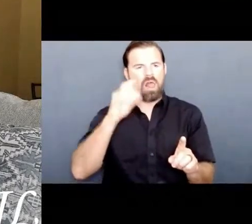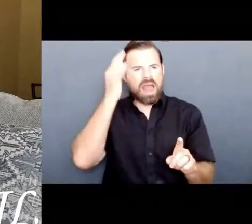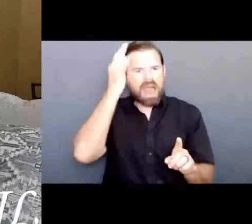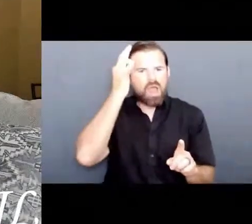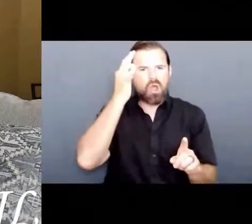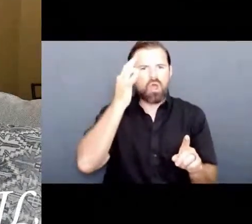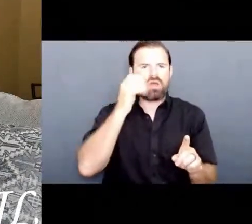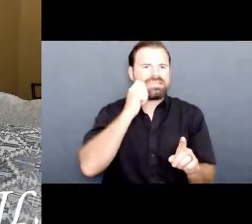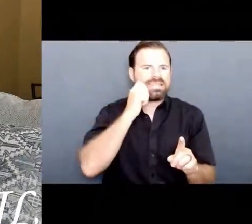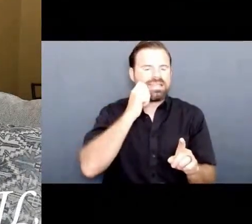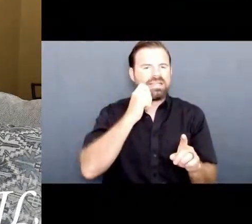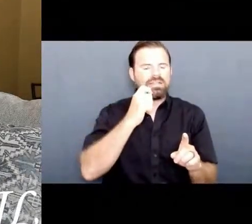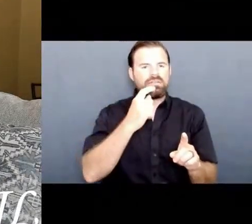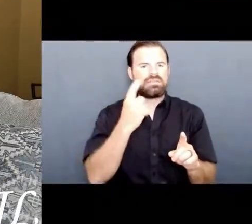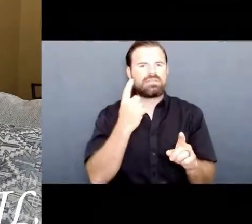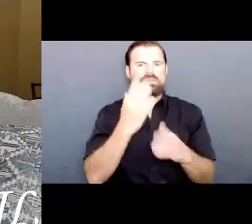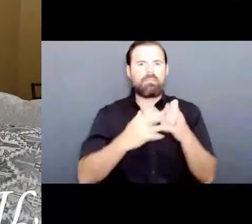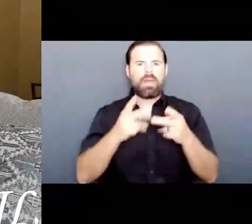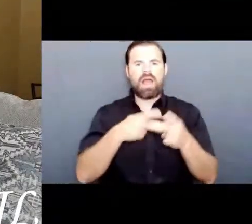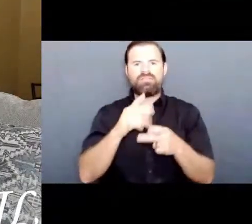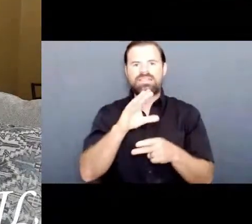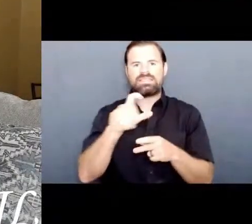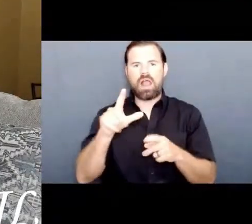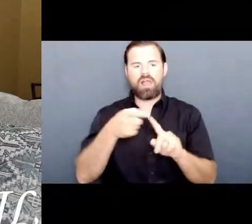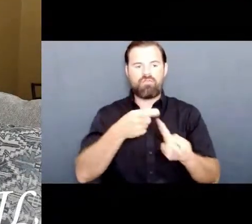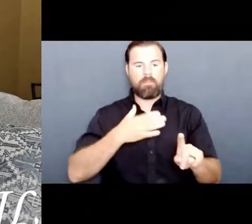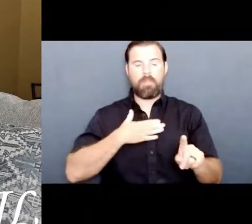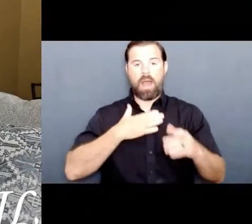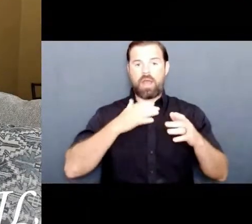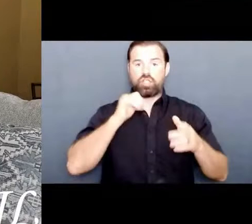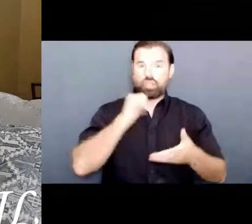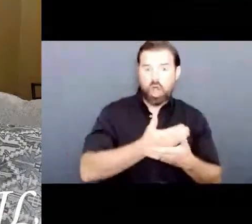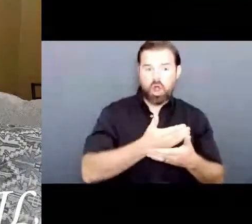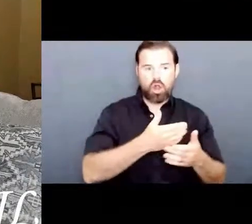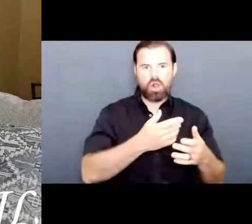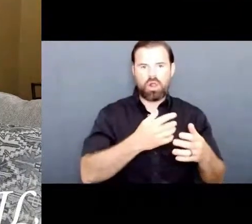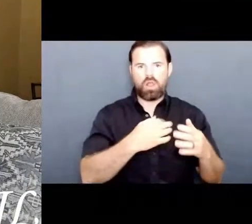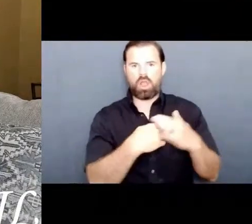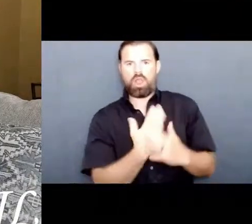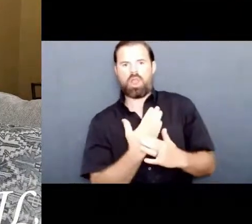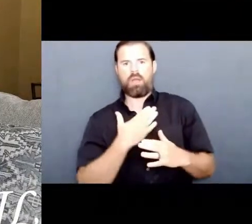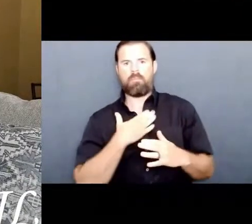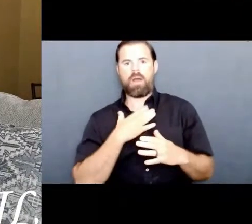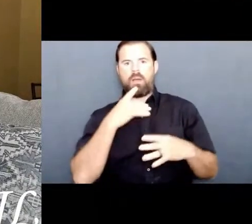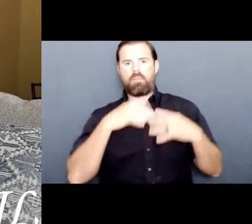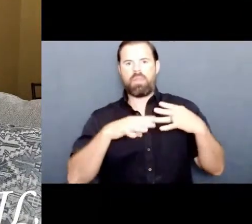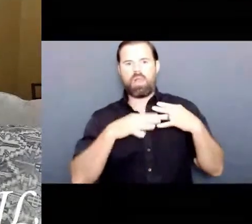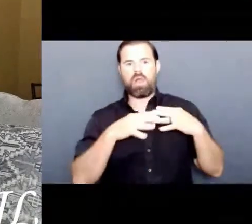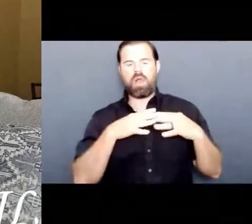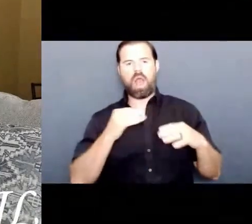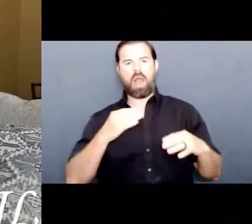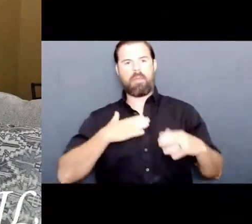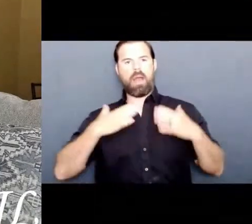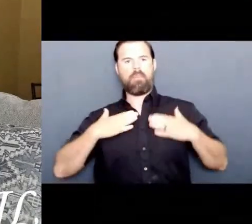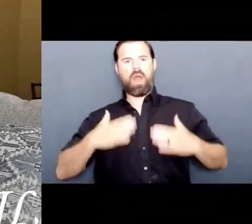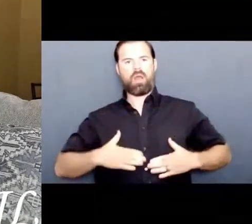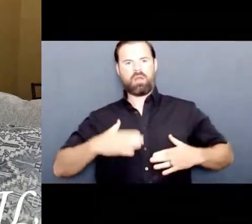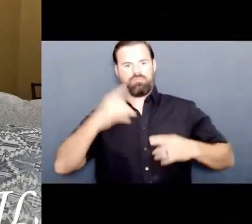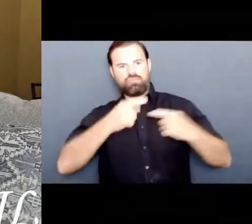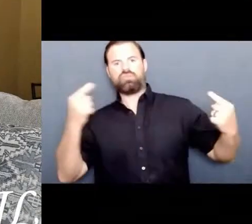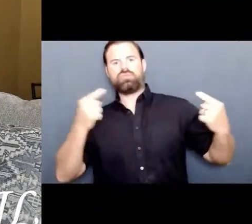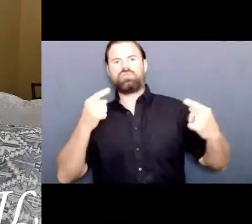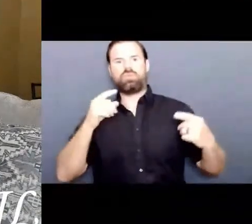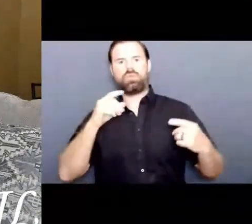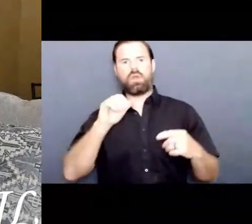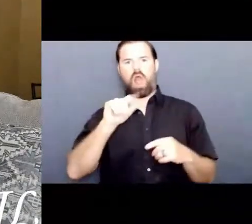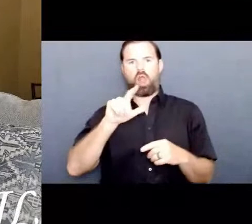or something, some sort of cell from my daughter got in my bloodstream, and I had an anaphylactic reaction to it. So at the same time,